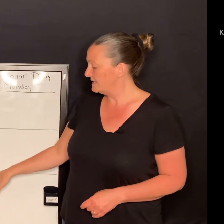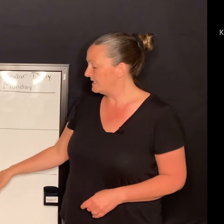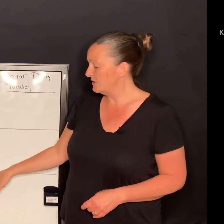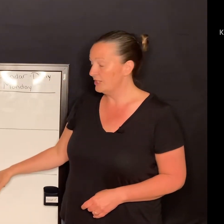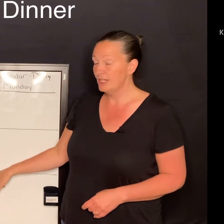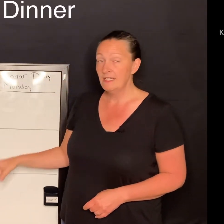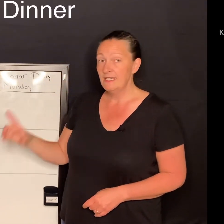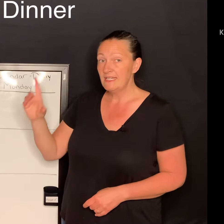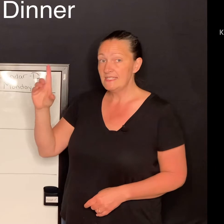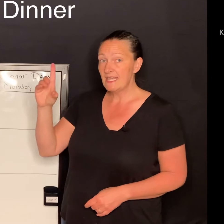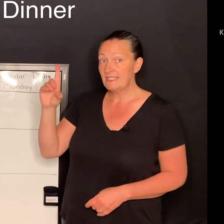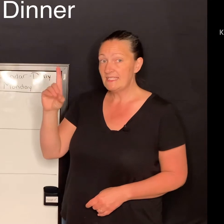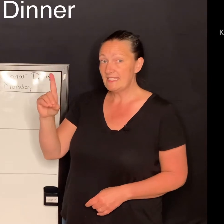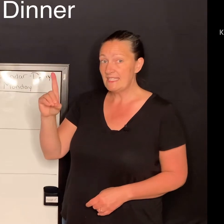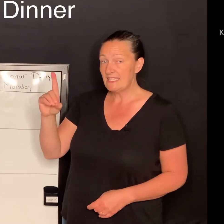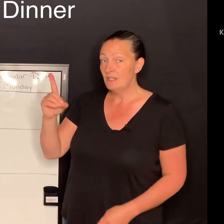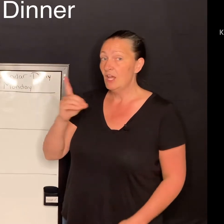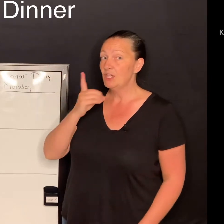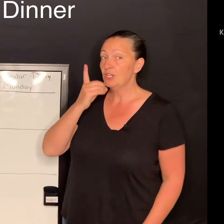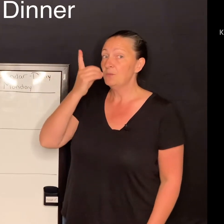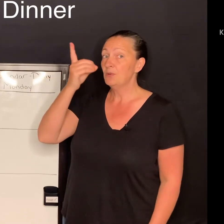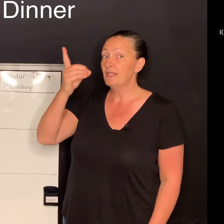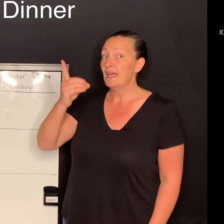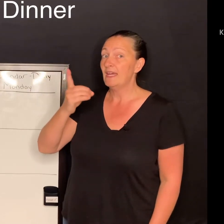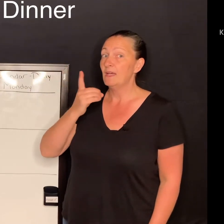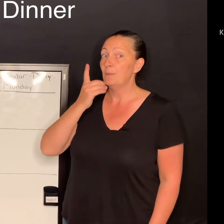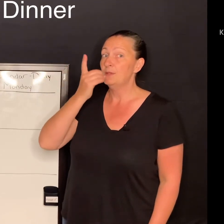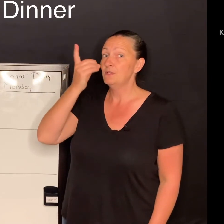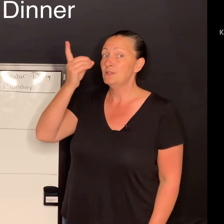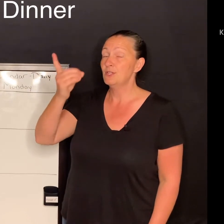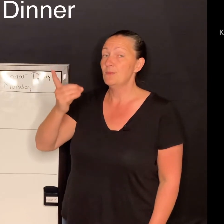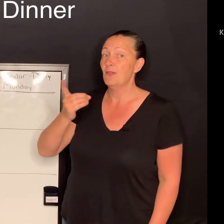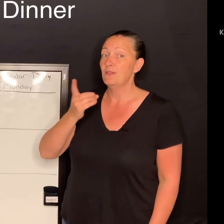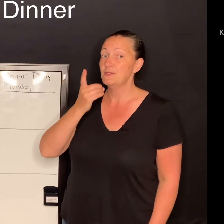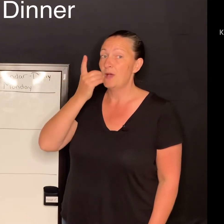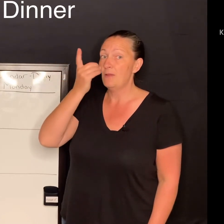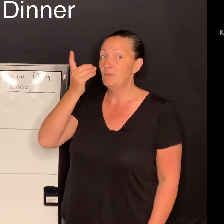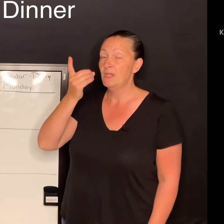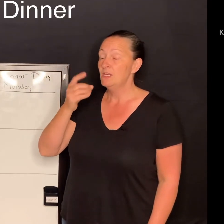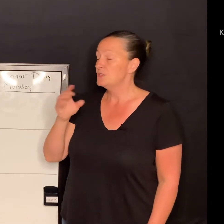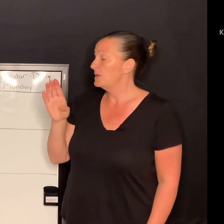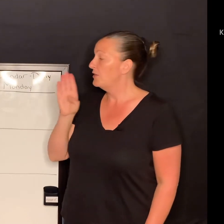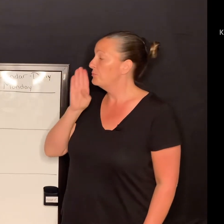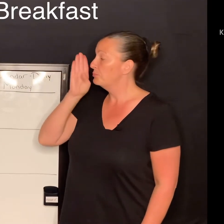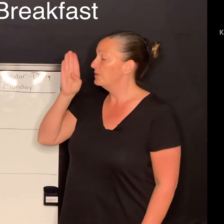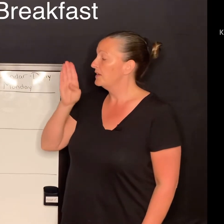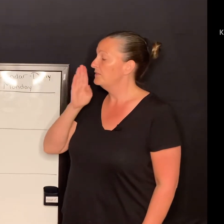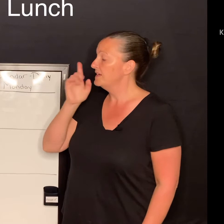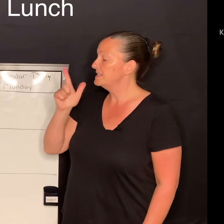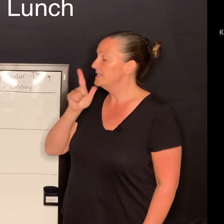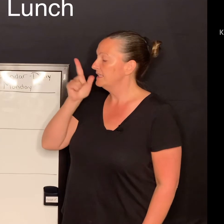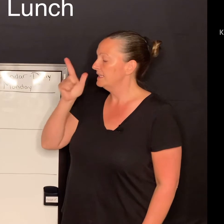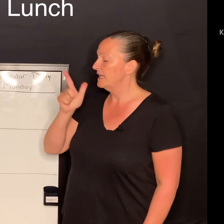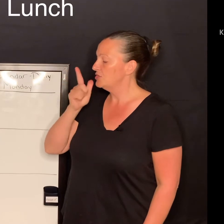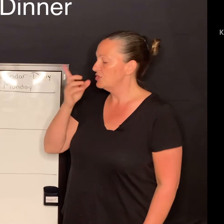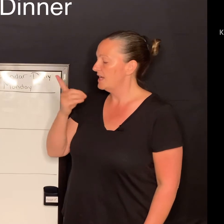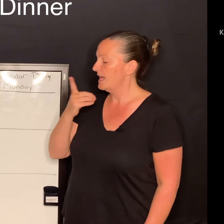dinner is a D, and you're going to bring that up to your mouth as well. So we have breakfast, lunch, and